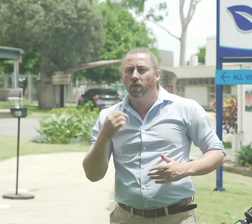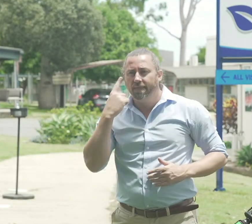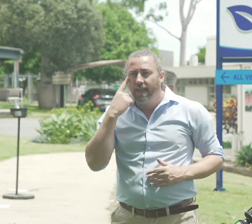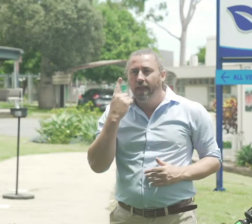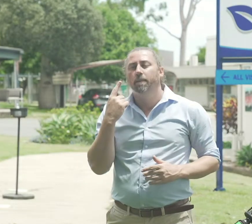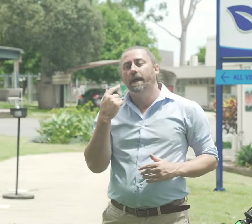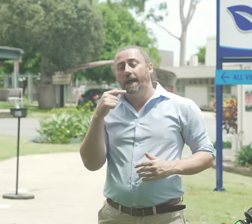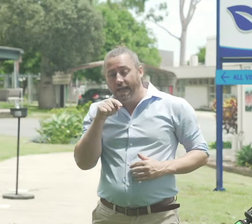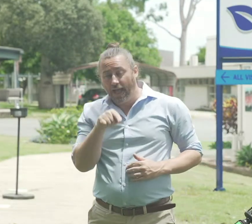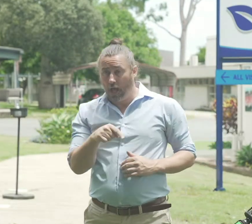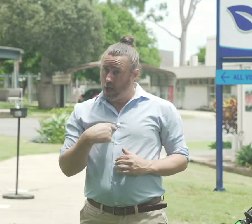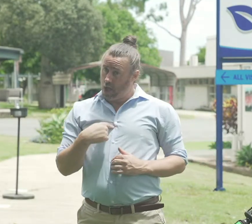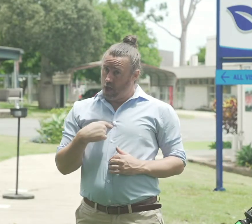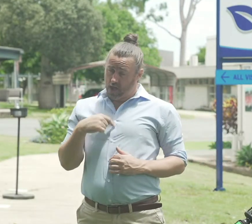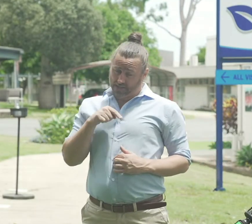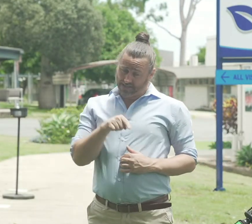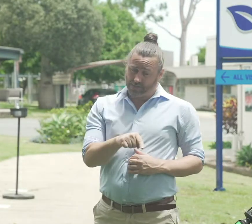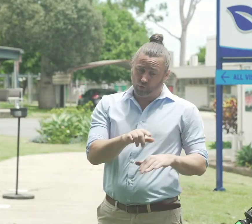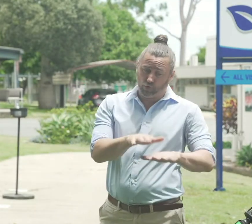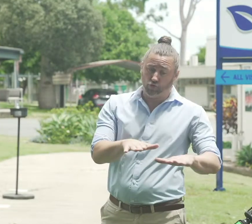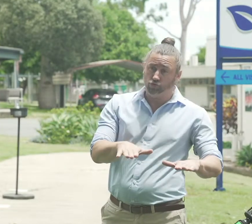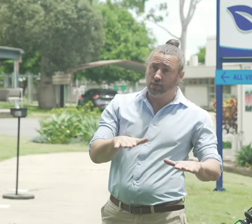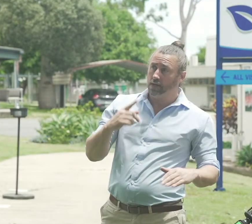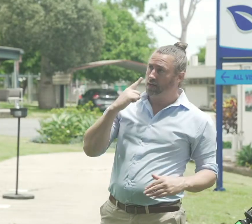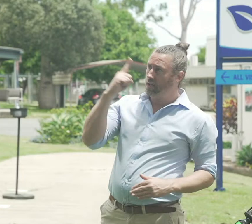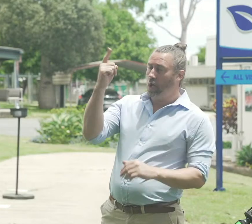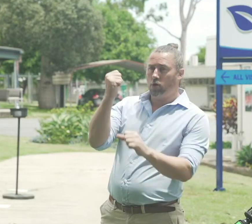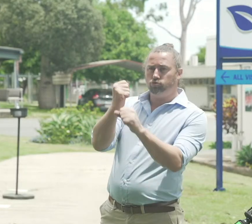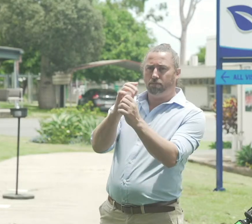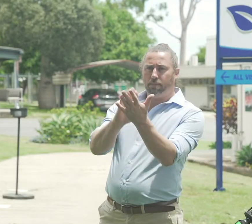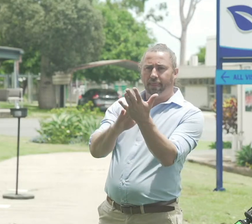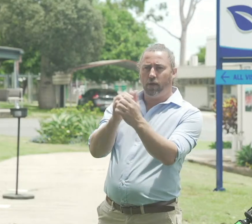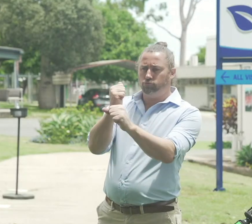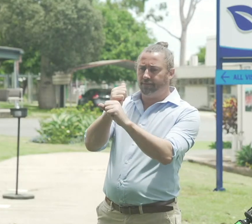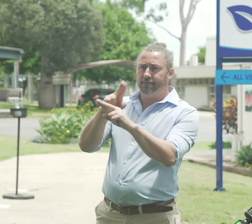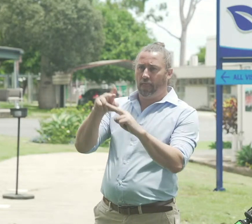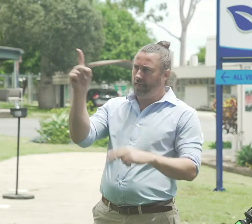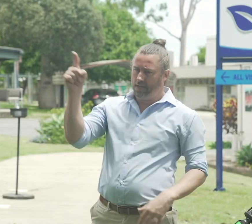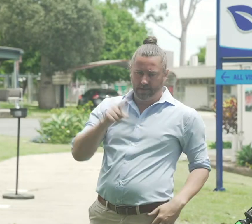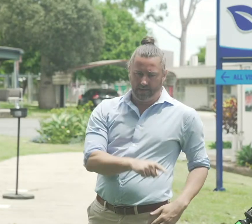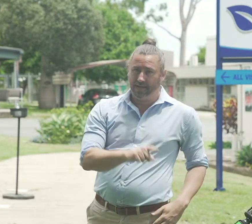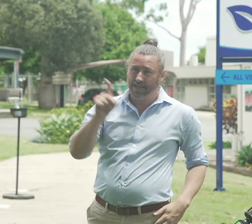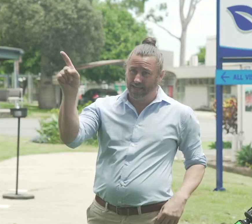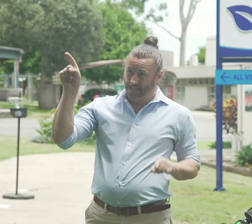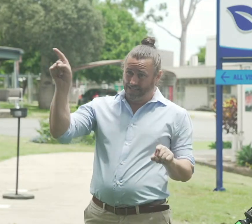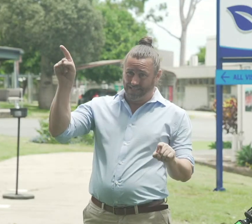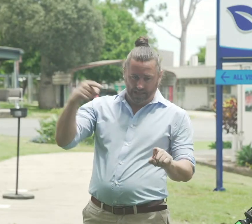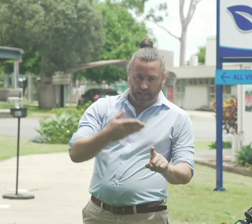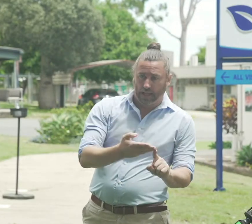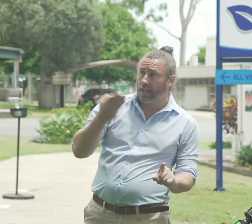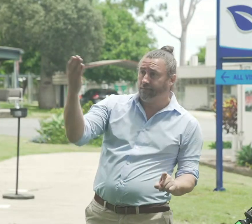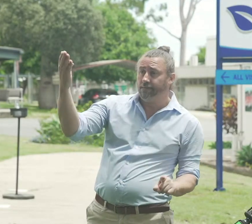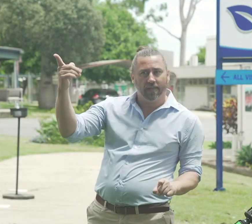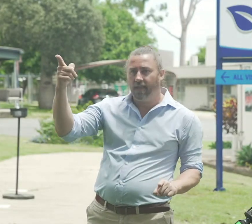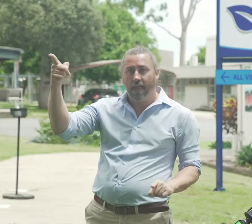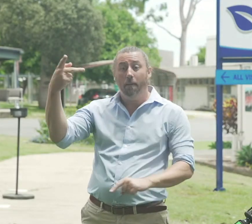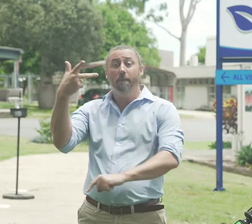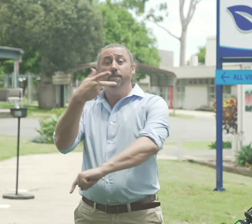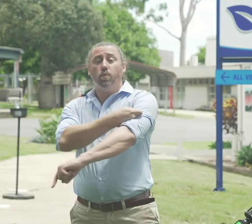it to their grandparents, and that again must emphasise that's why it's so important that the grandparents of small children get those boosters.